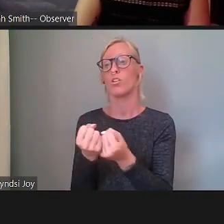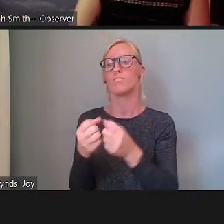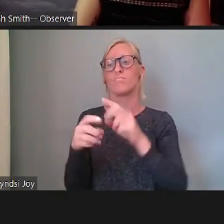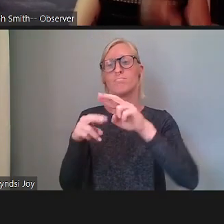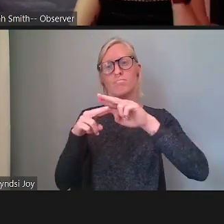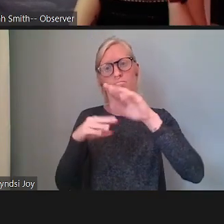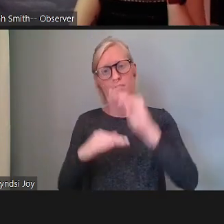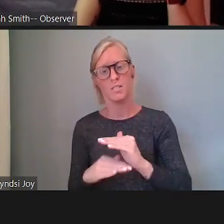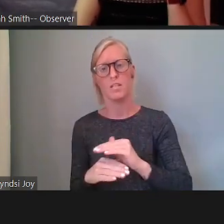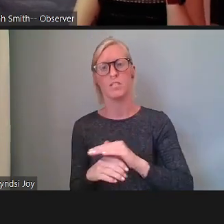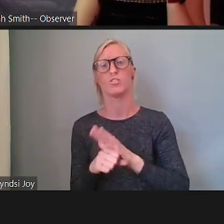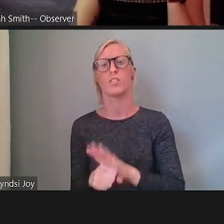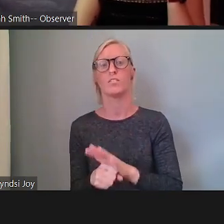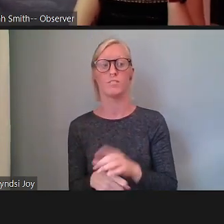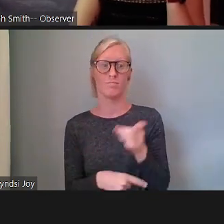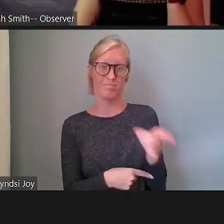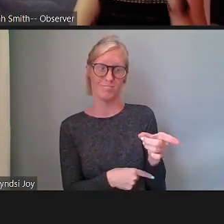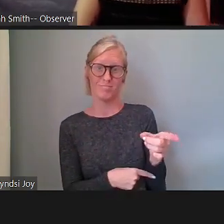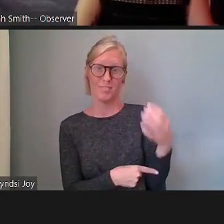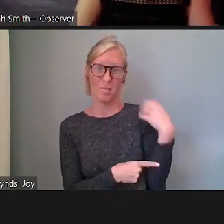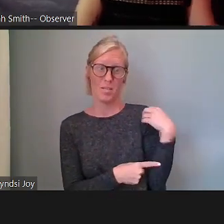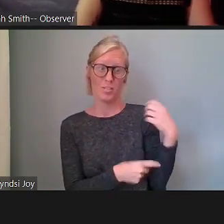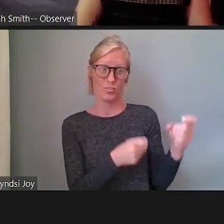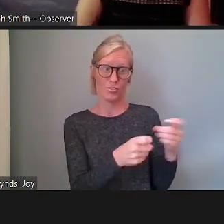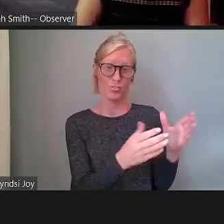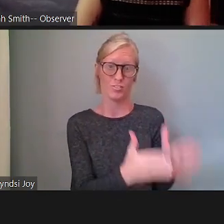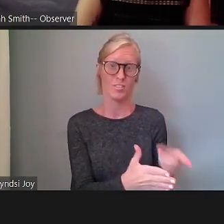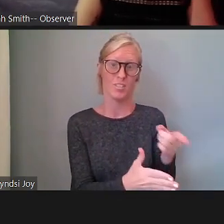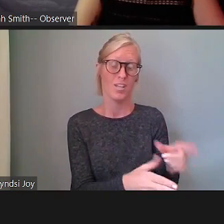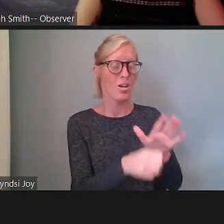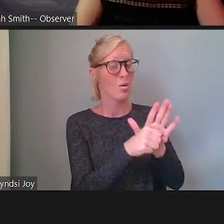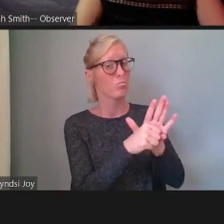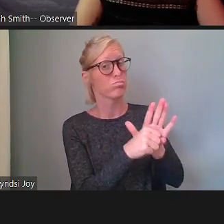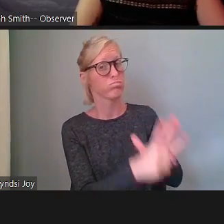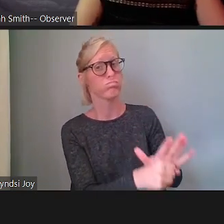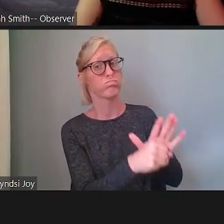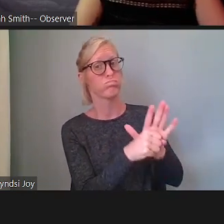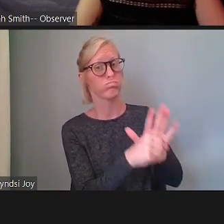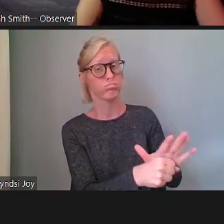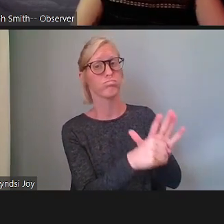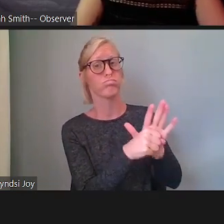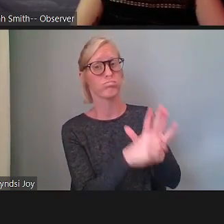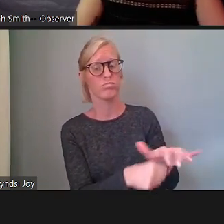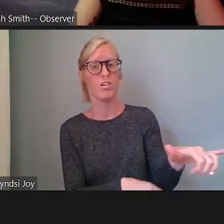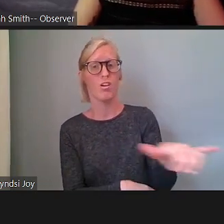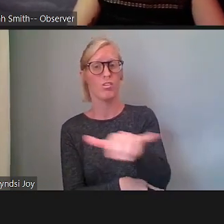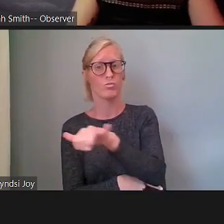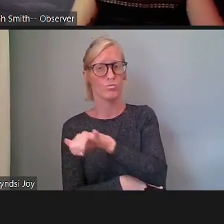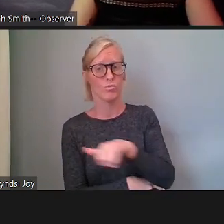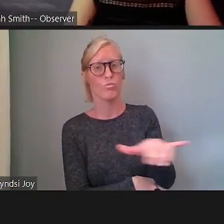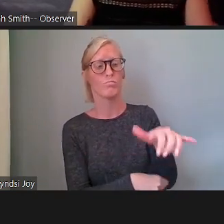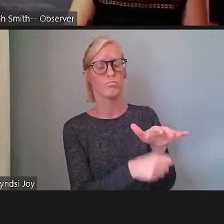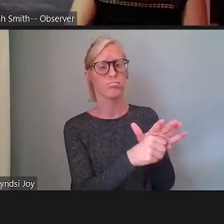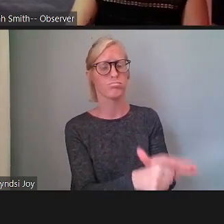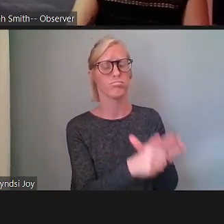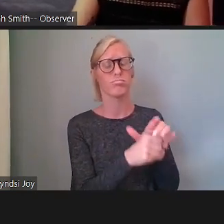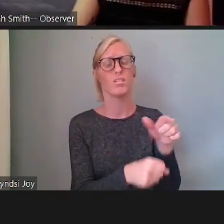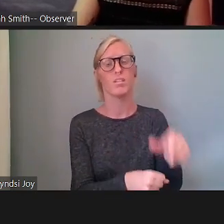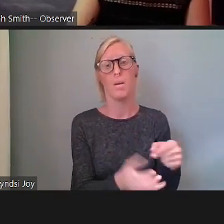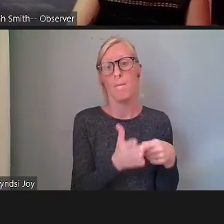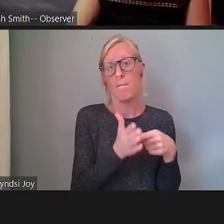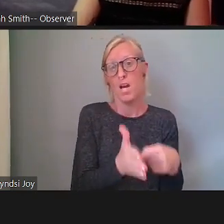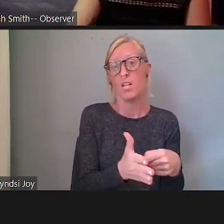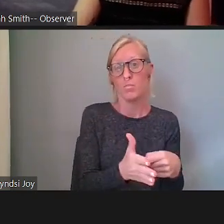finally, that managers themselves are probably under undue pressure in this moment. So it's important for them to model self-care strategies